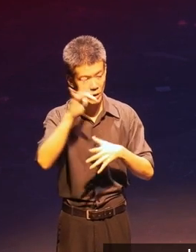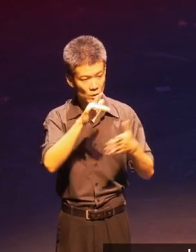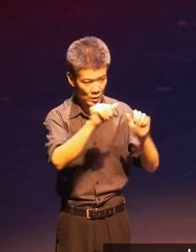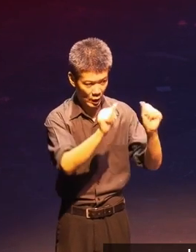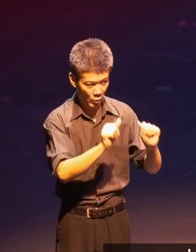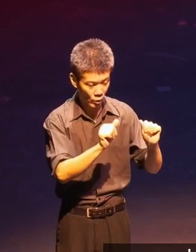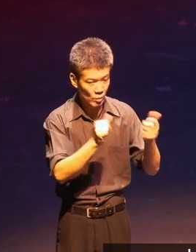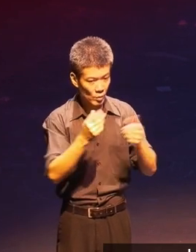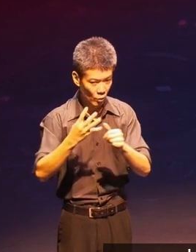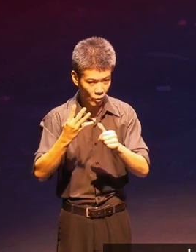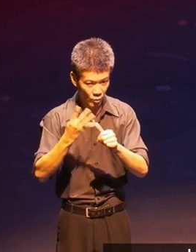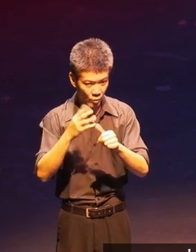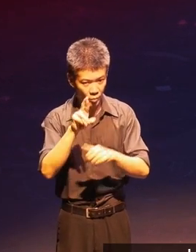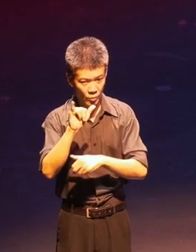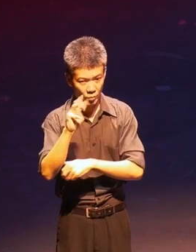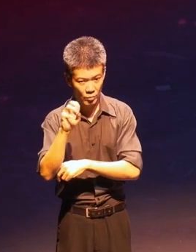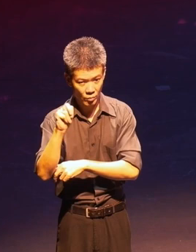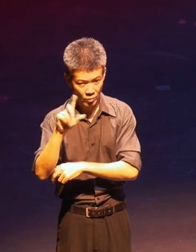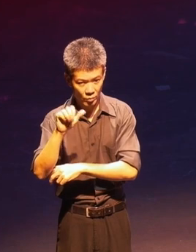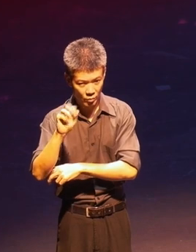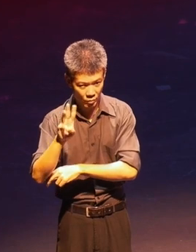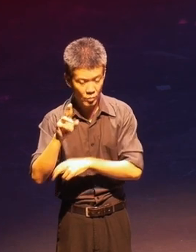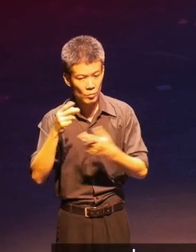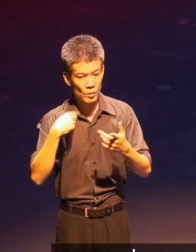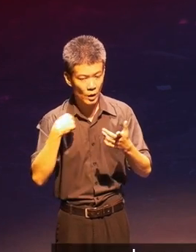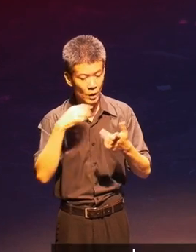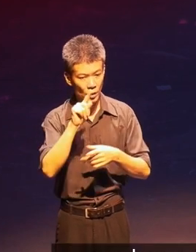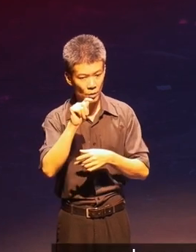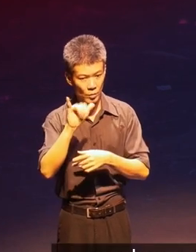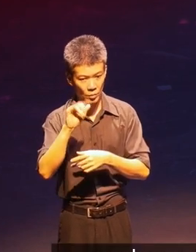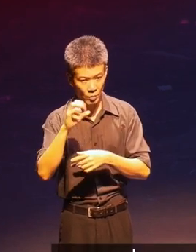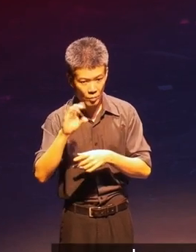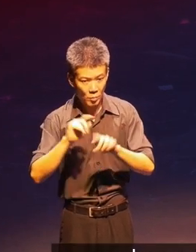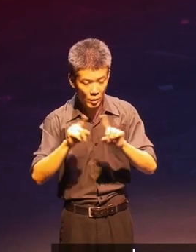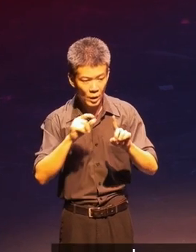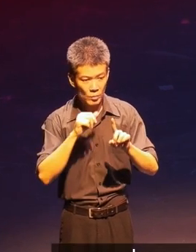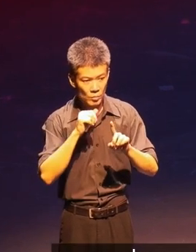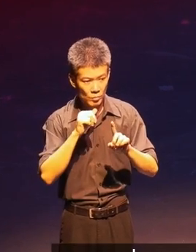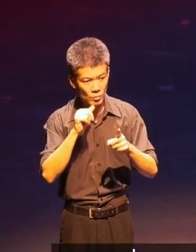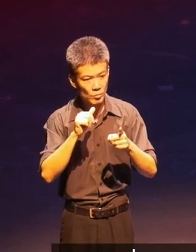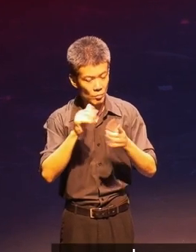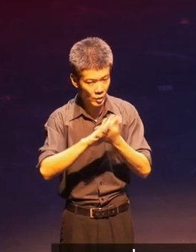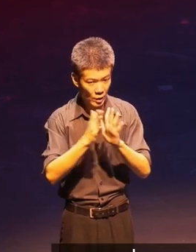sculptures. Fourth, Raymond Lau. Raymond suffers from the Tourette syndrome, but he has not prevented him from